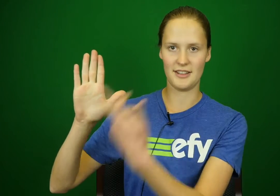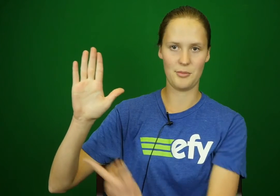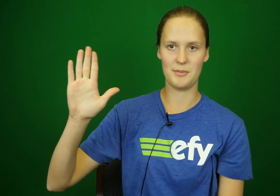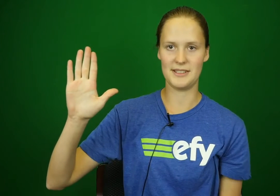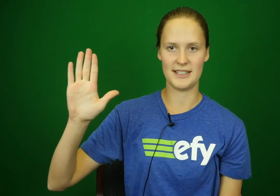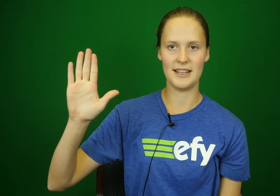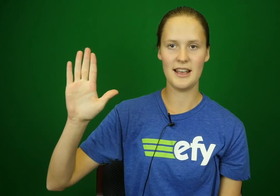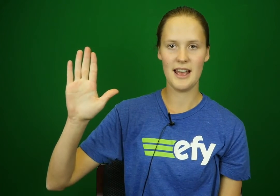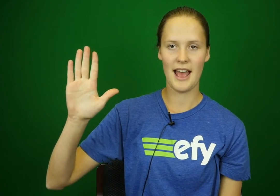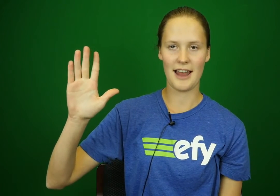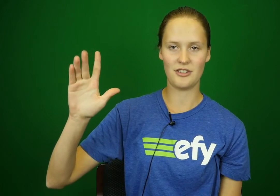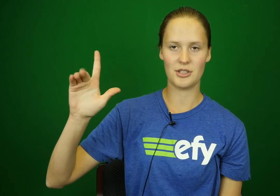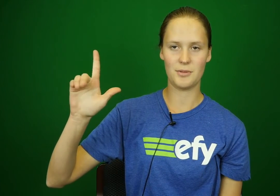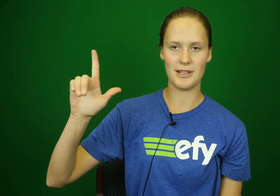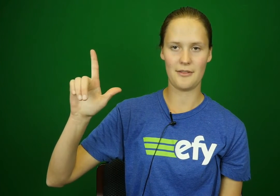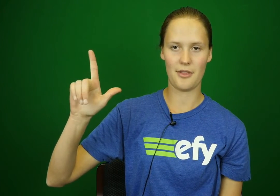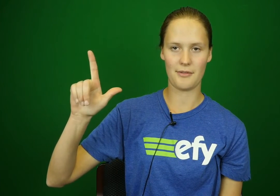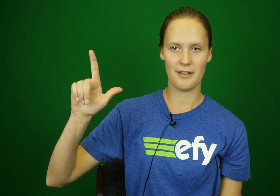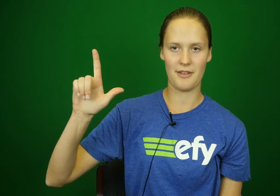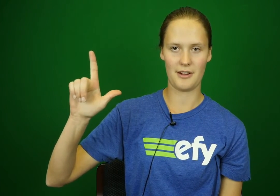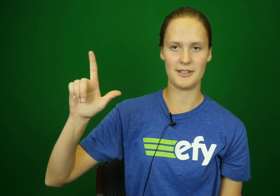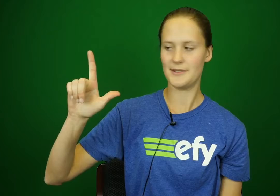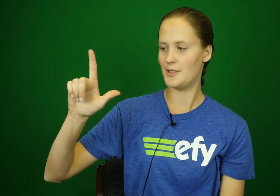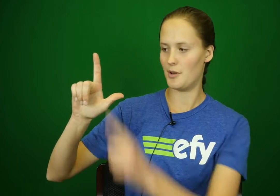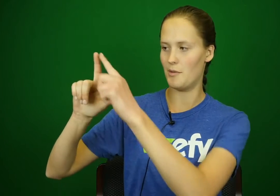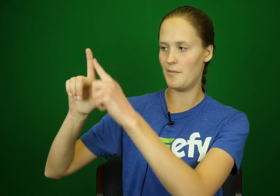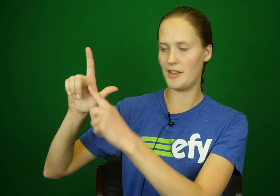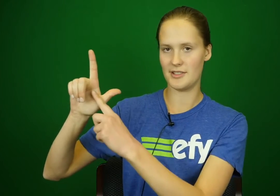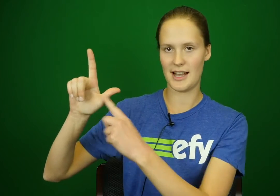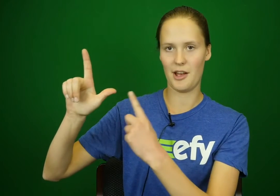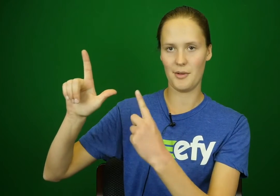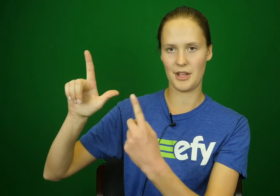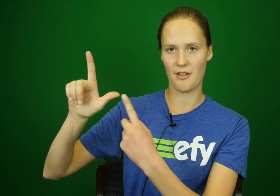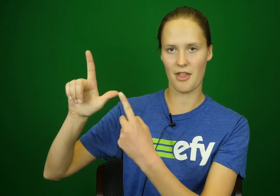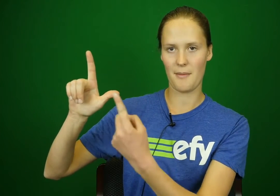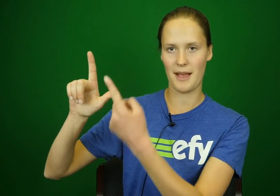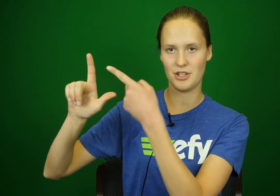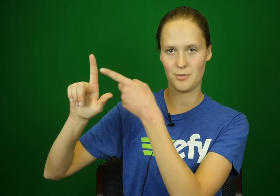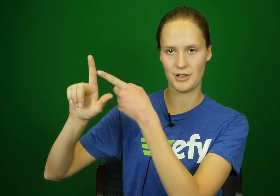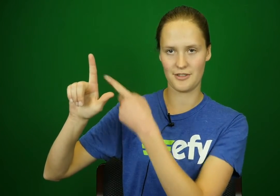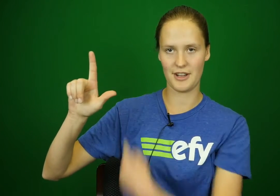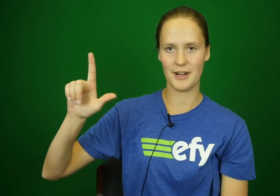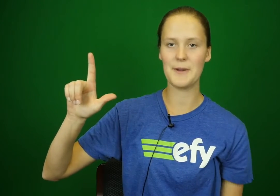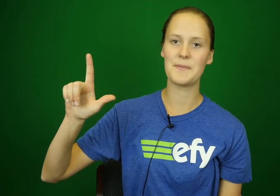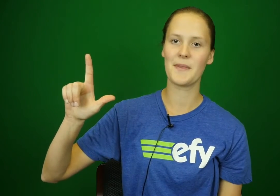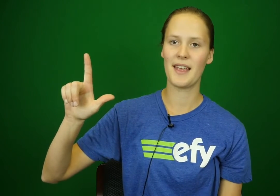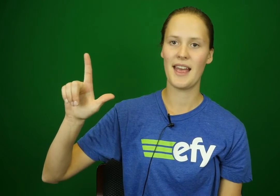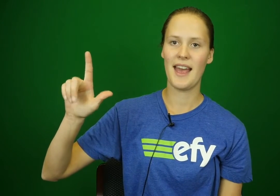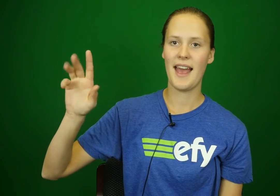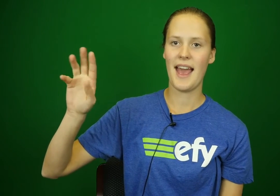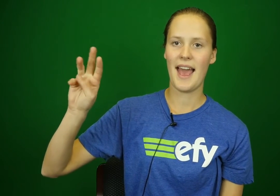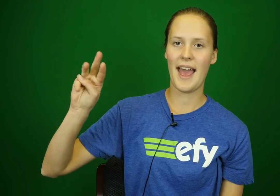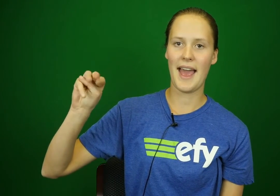open position, and you'll just pull down the three fingers. So there's an L with your thumb and your pointer finger.